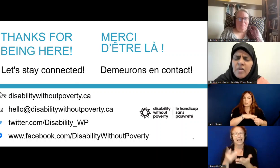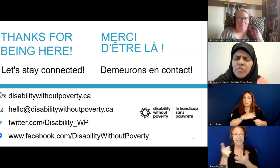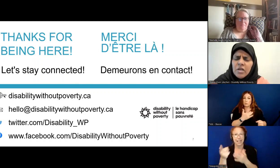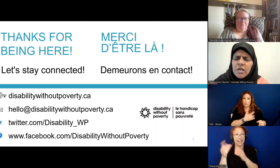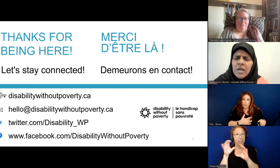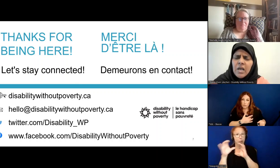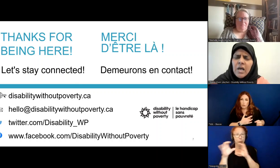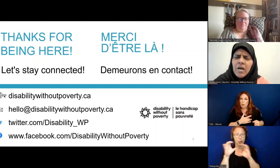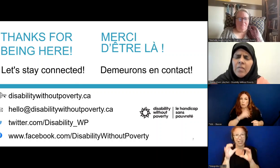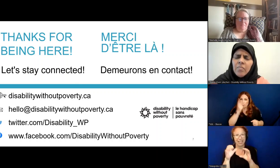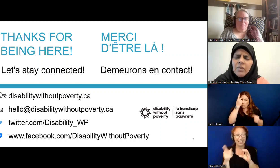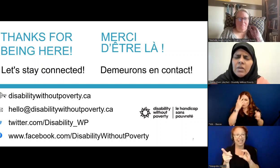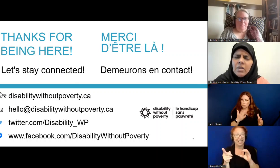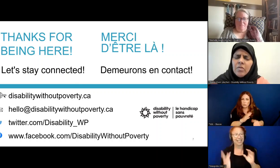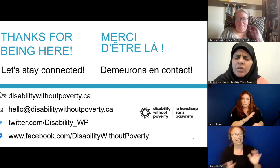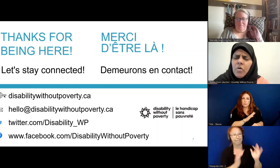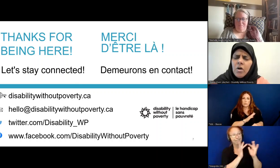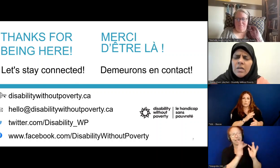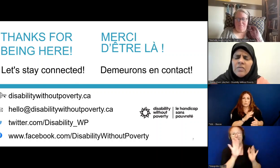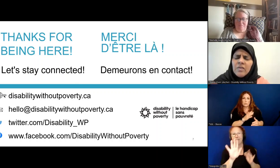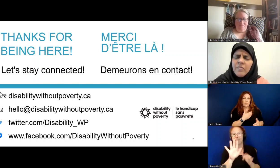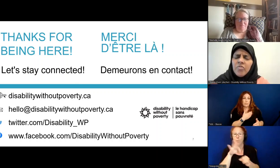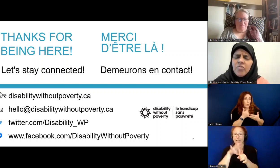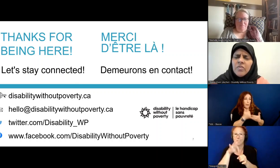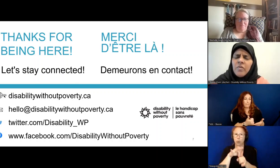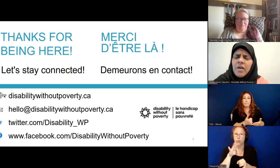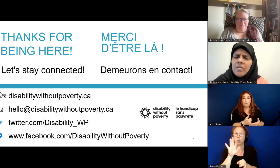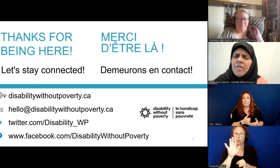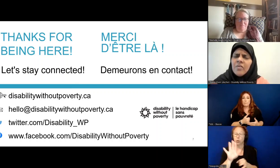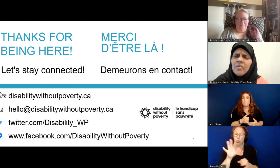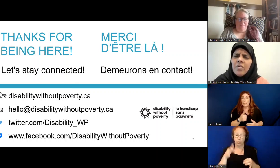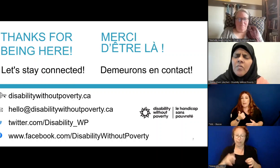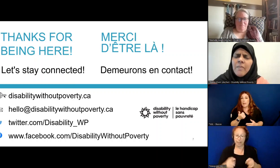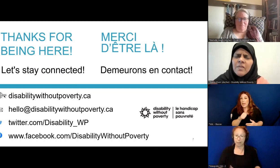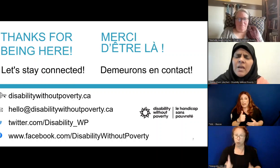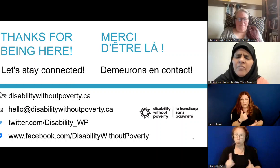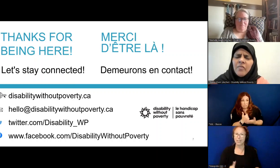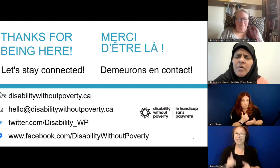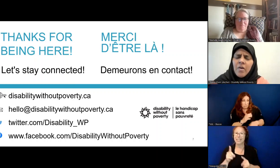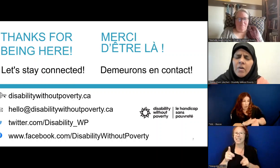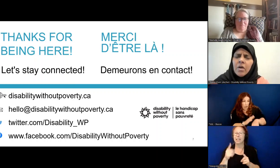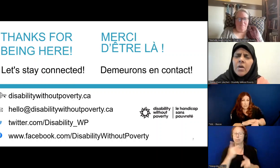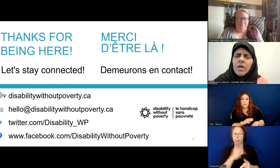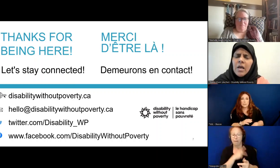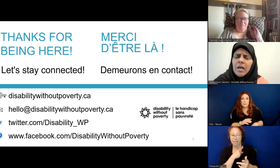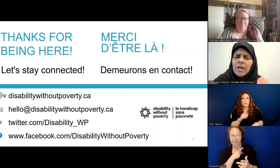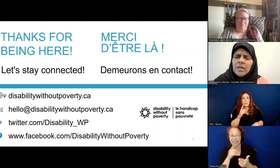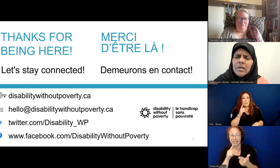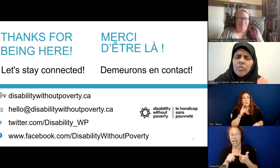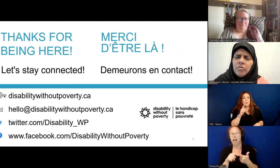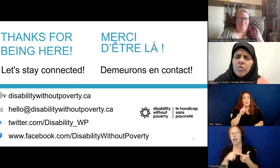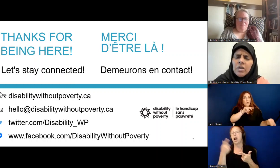and federally. You want any tips and tricks around that, visit our website for our